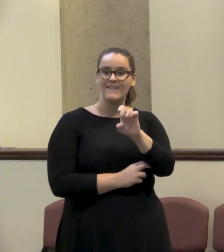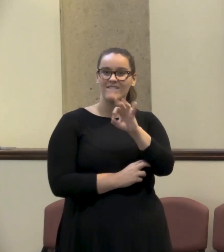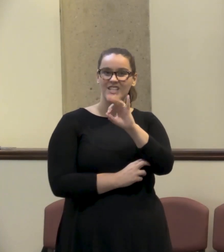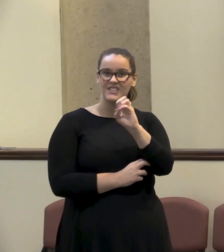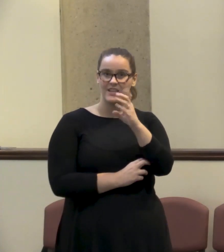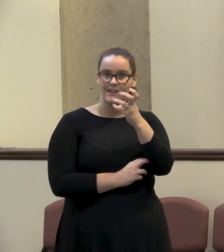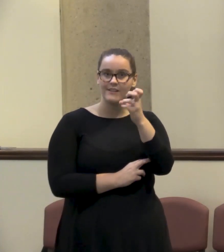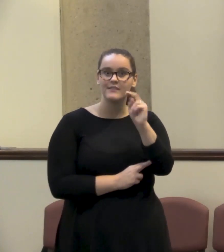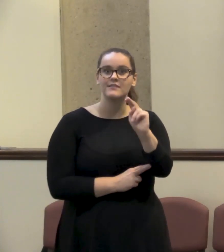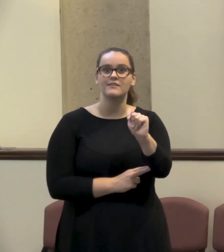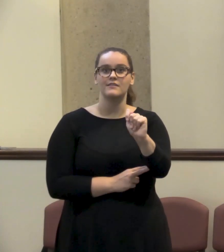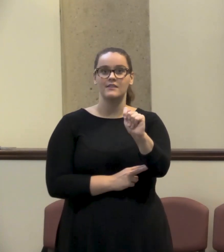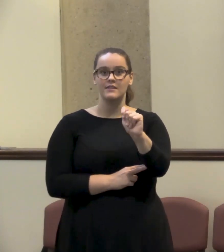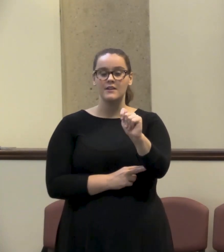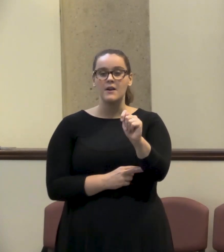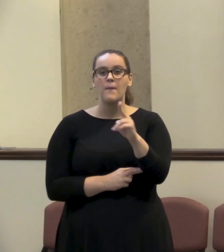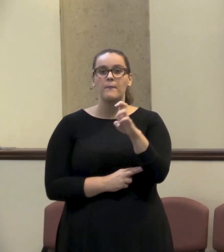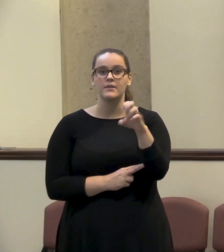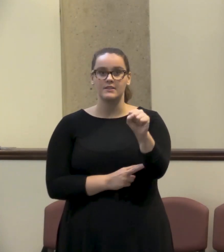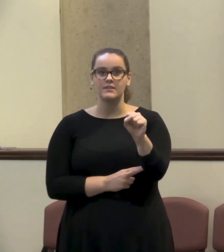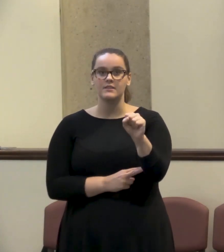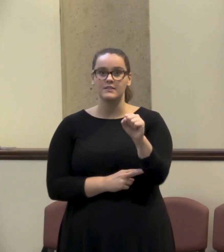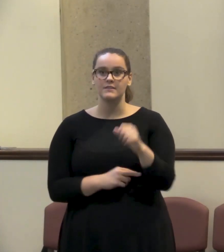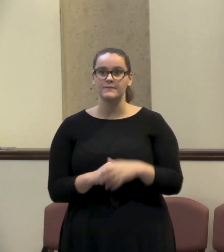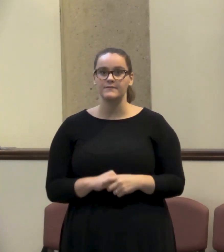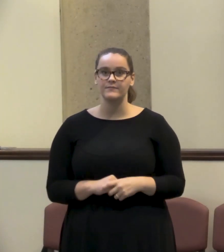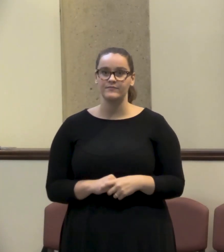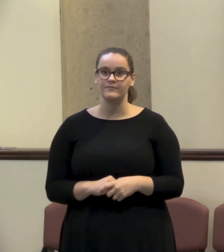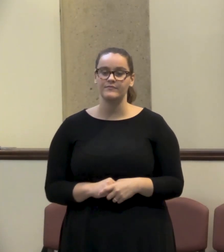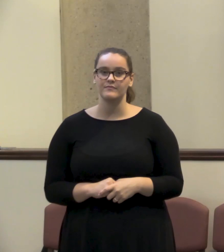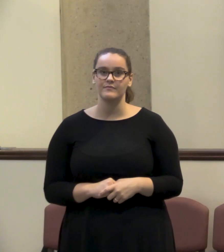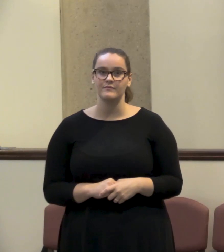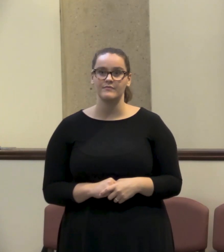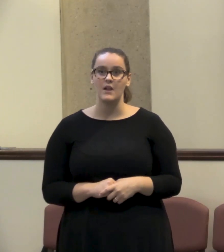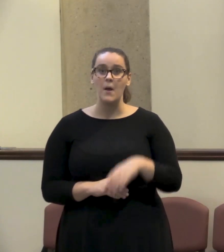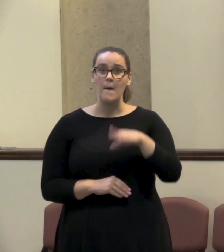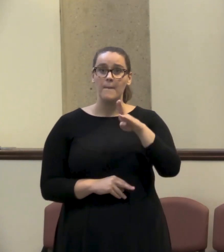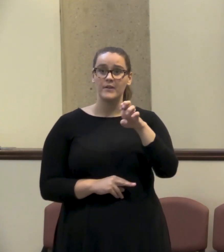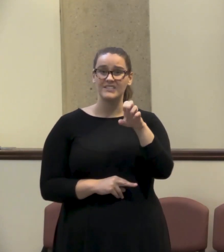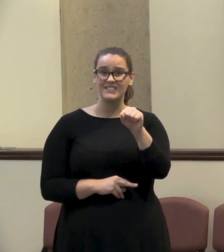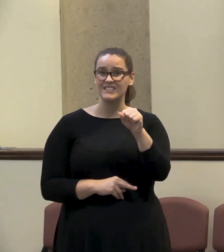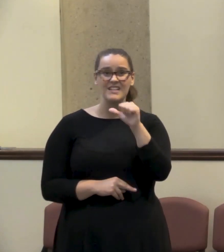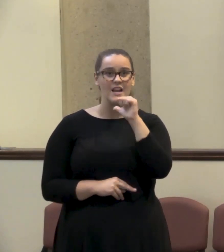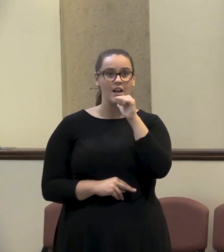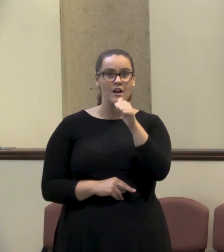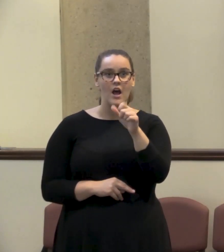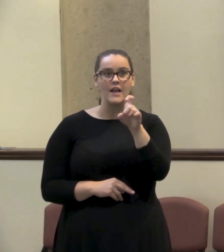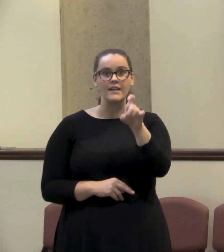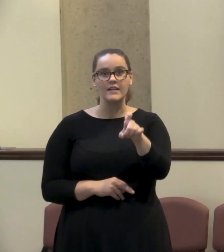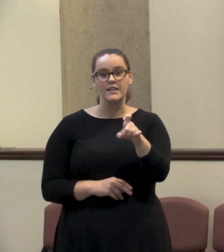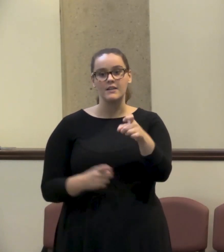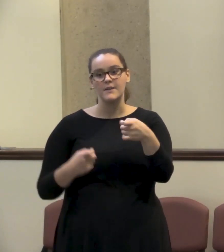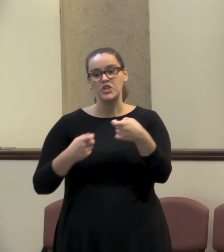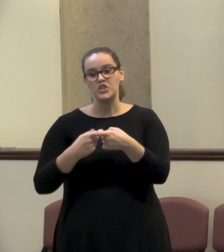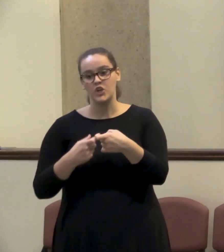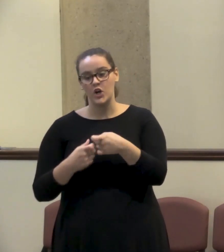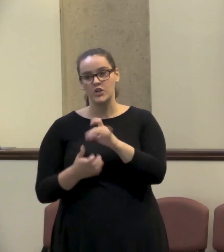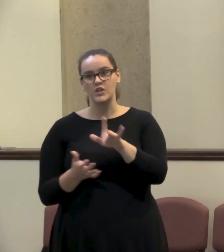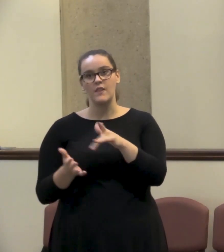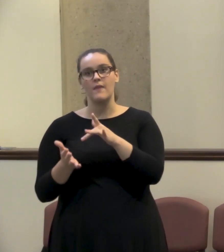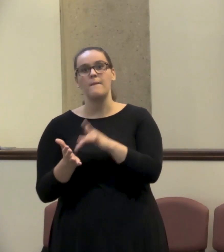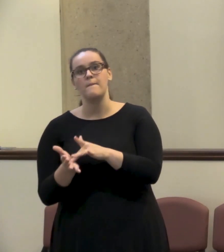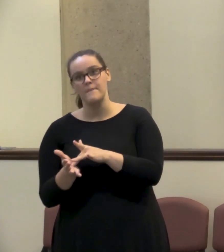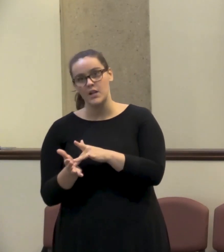with ranges that exceed 200 miles. Buses no longer need to be charged en route. They don't have to take these